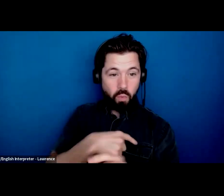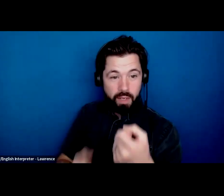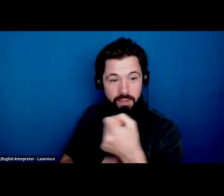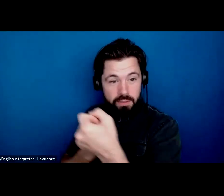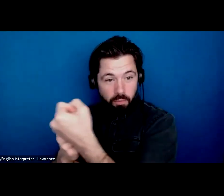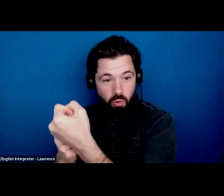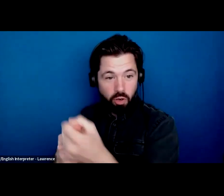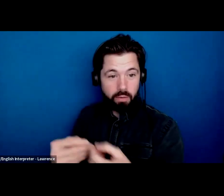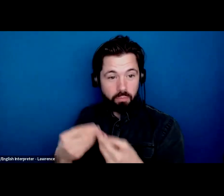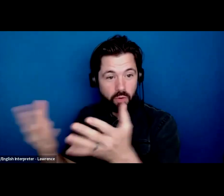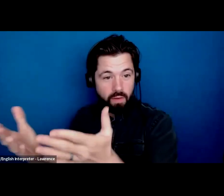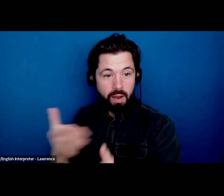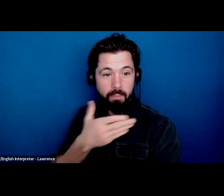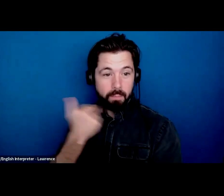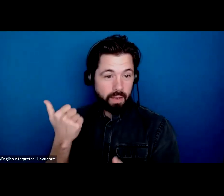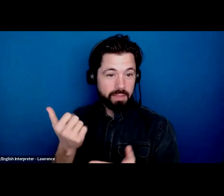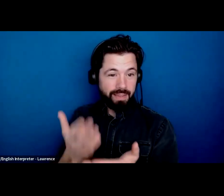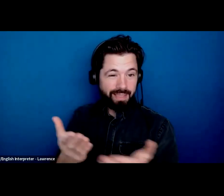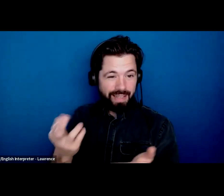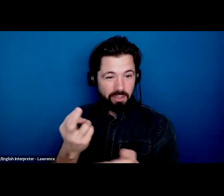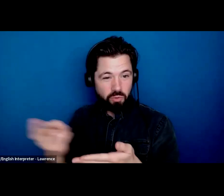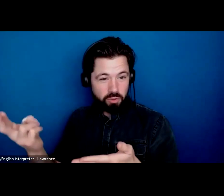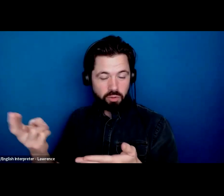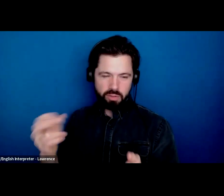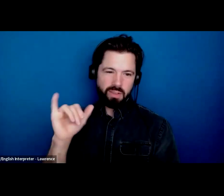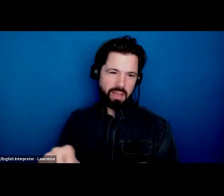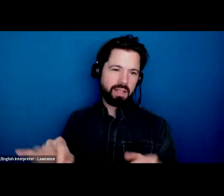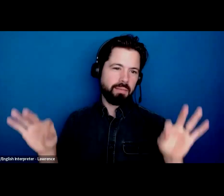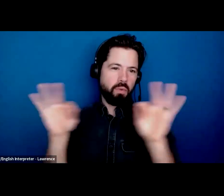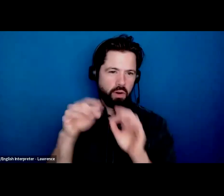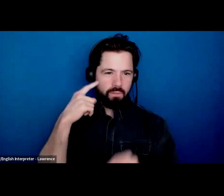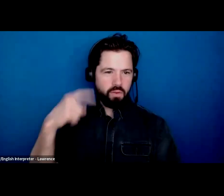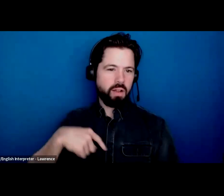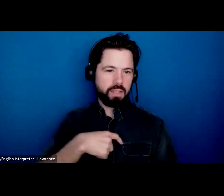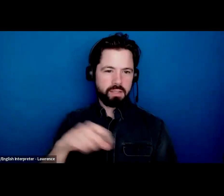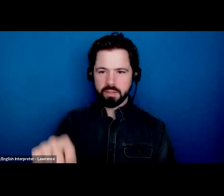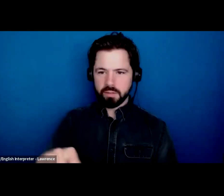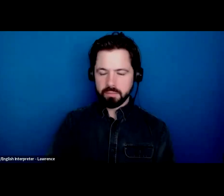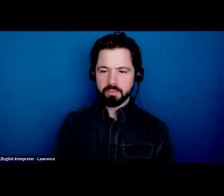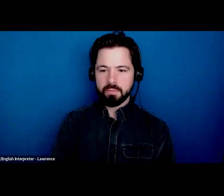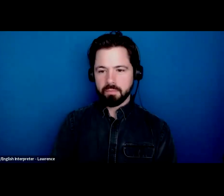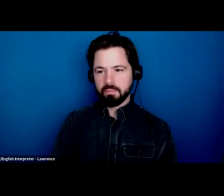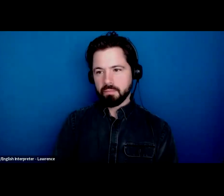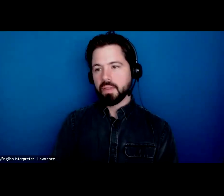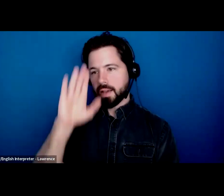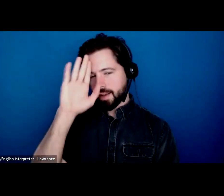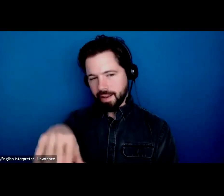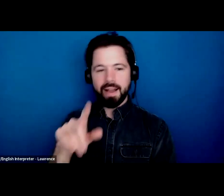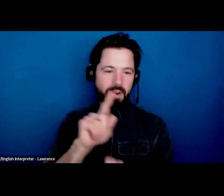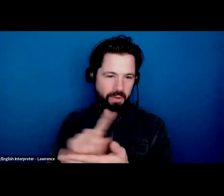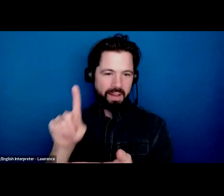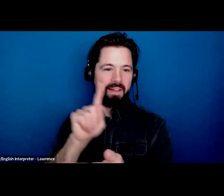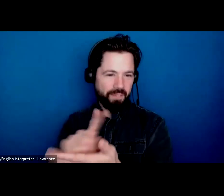information to you as service providers again is a real interest to us. And again, I know I broadly every single week meet